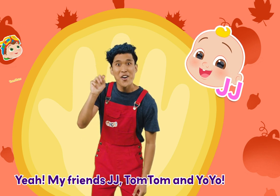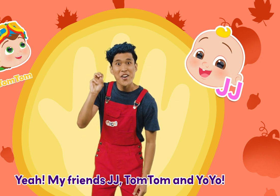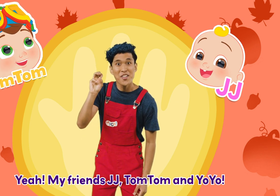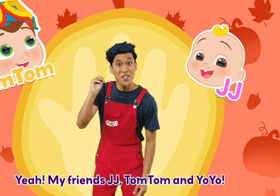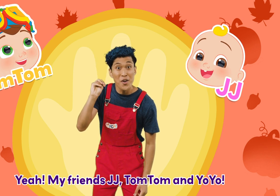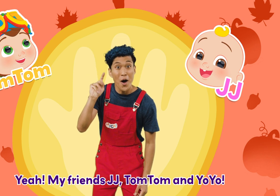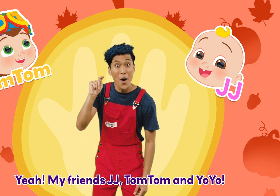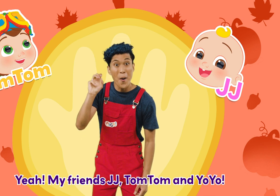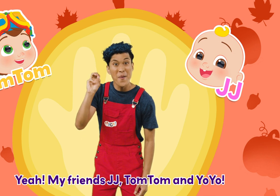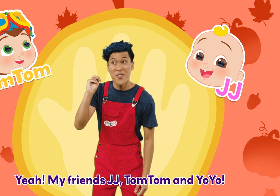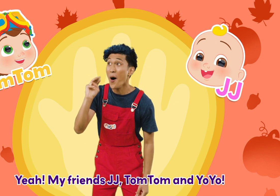Tom Tom?